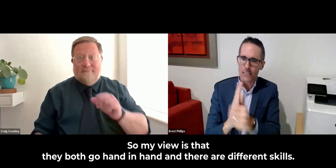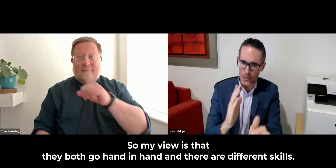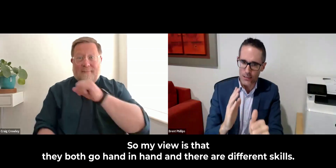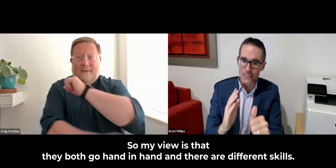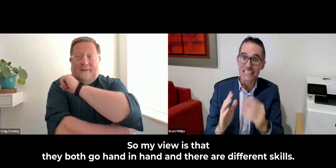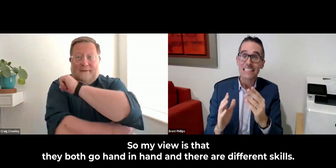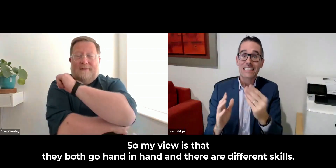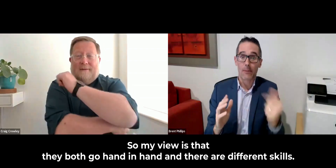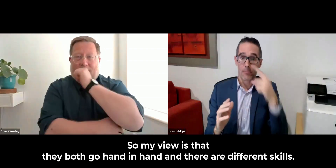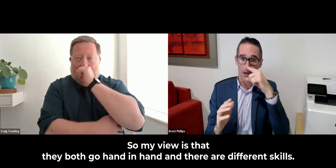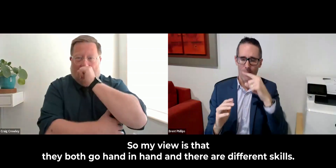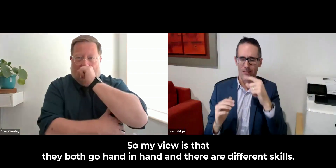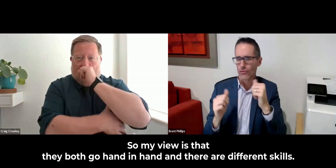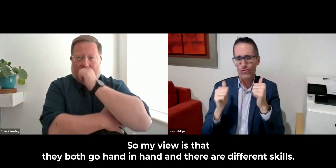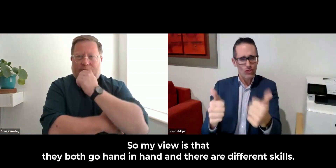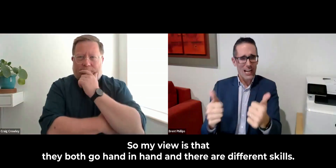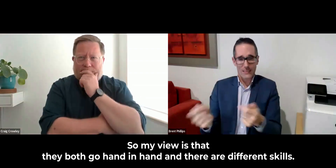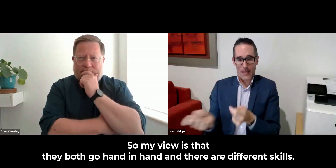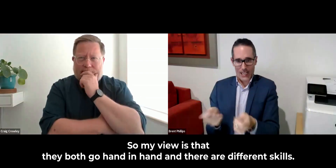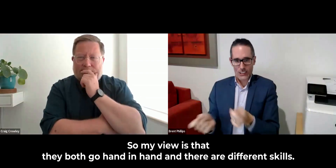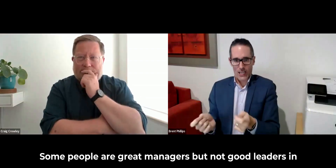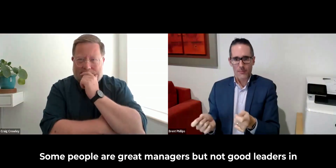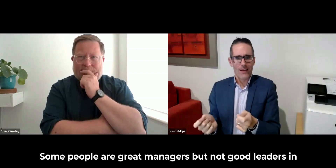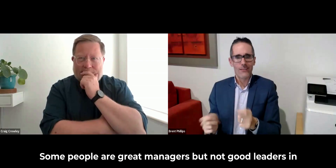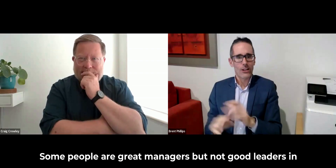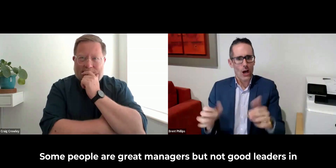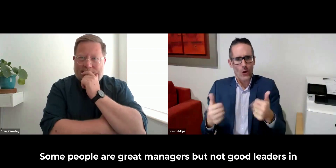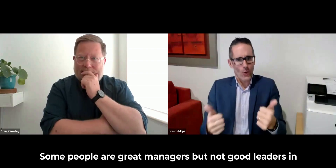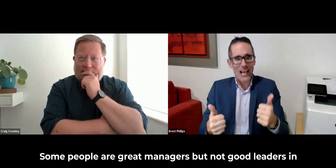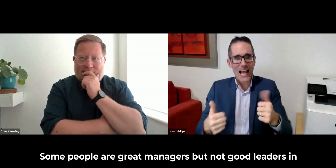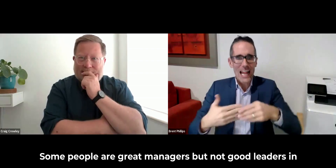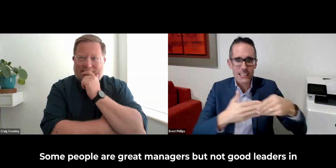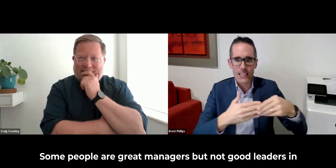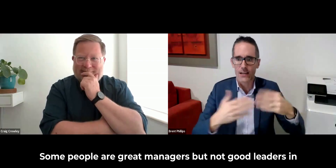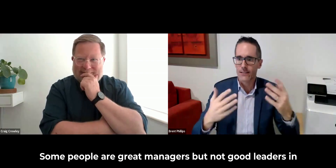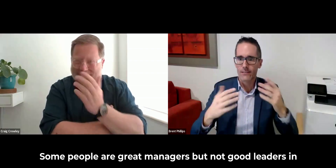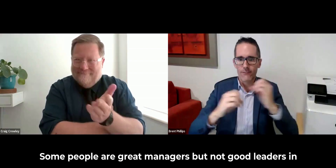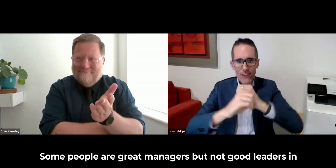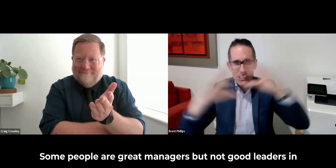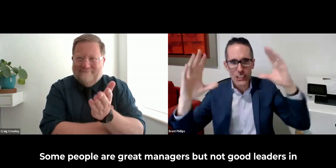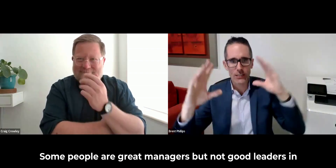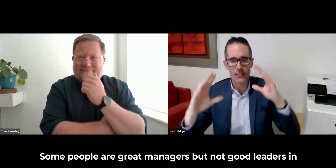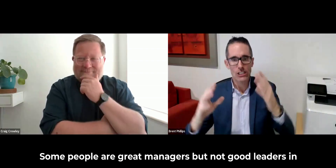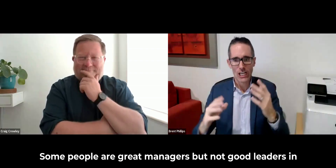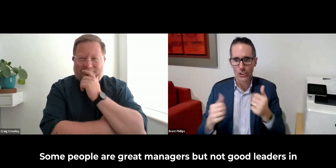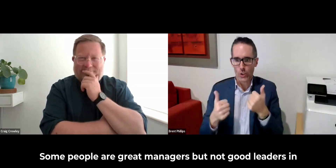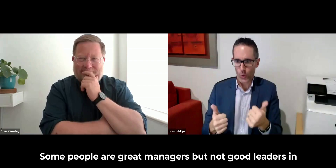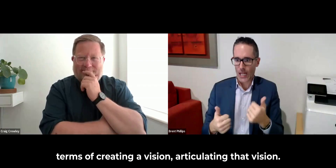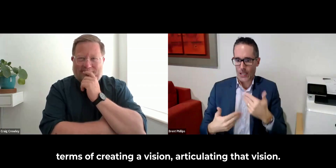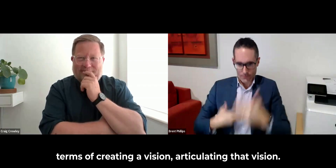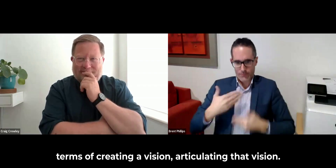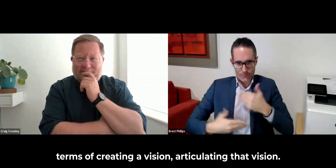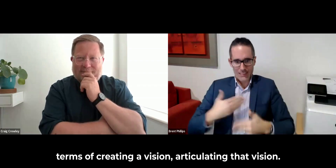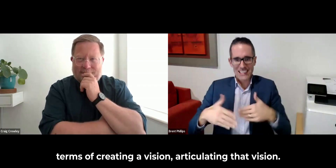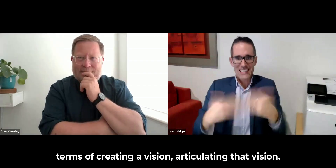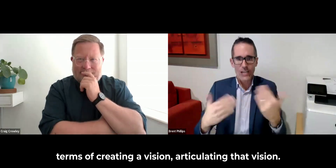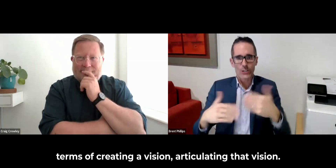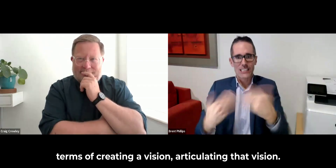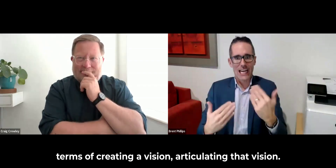hand, and there are different skills. Some people are great managers, but not good leaders in terms of creating a